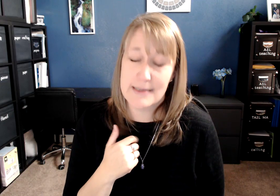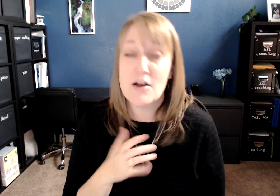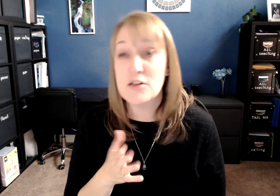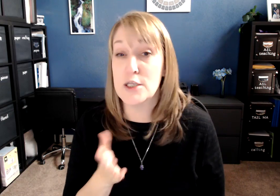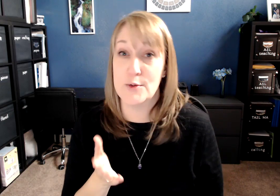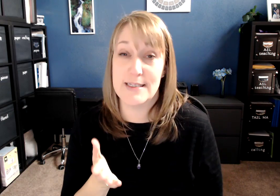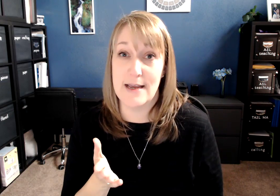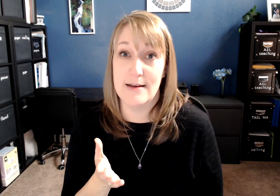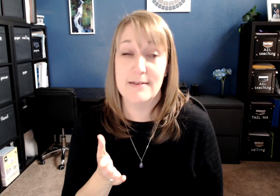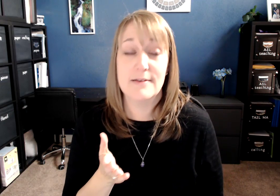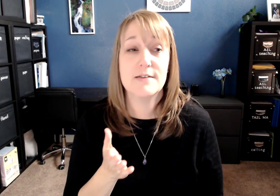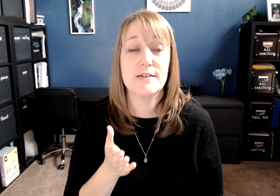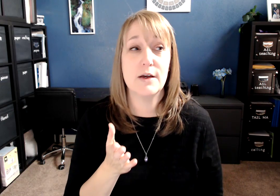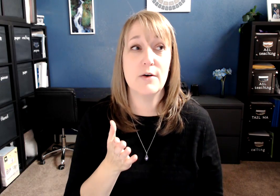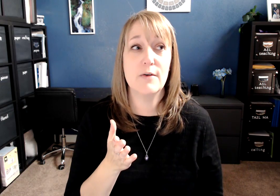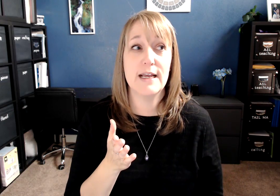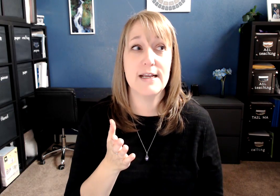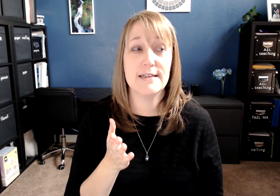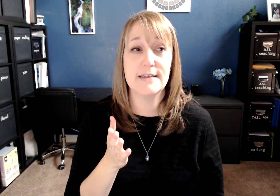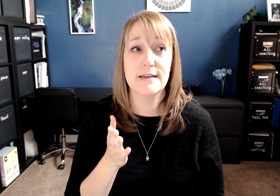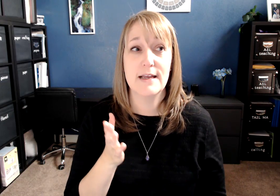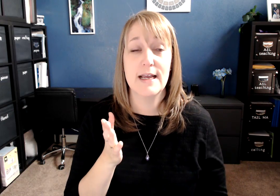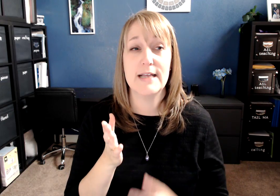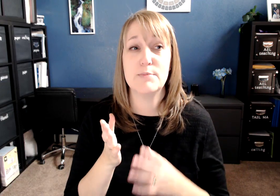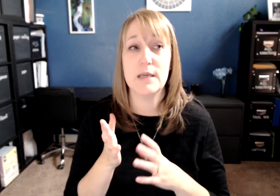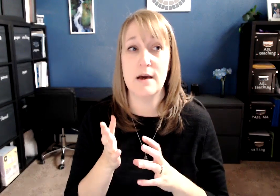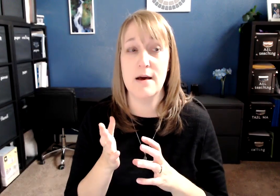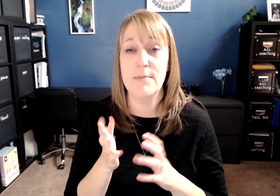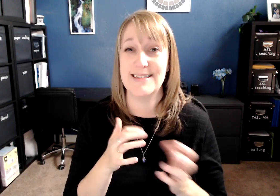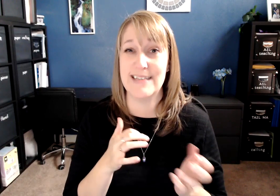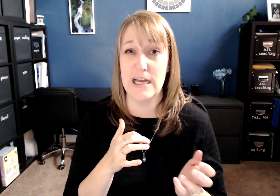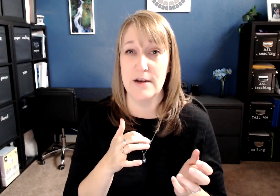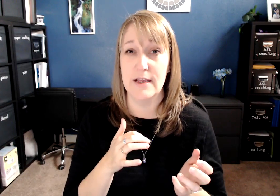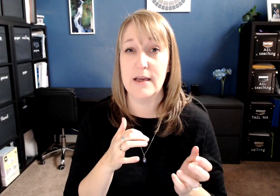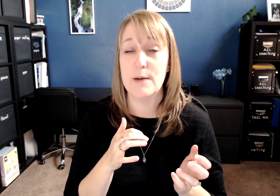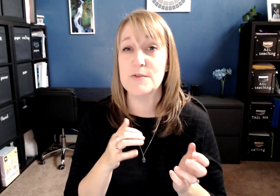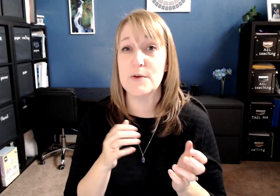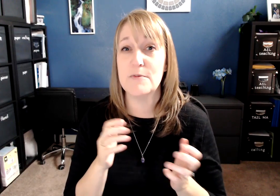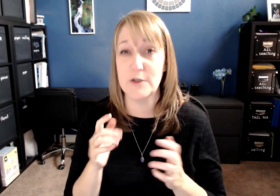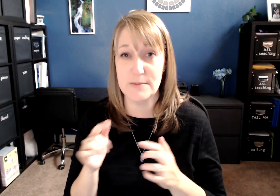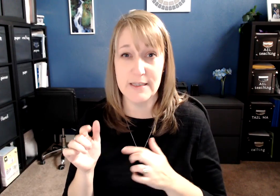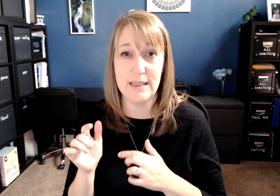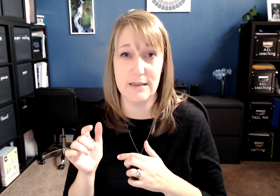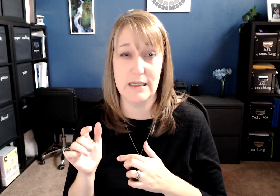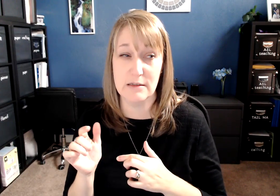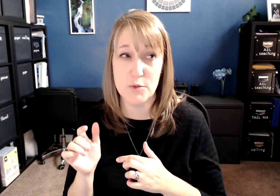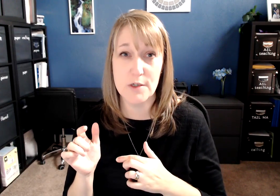it's called a loan sign. So it's become a sign. It comes from fingerspelling the English word